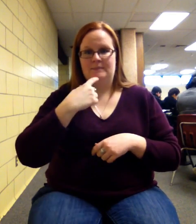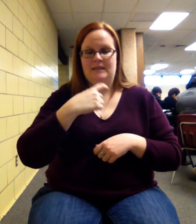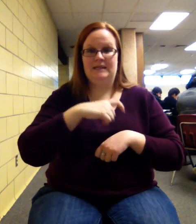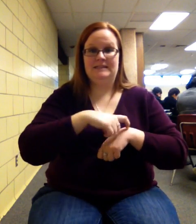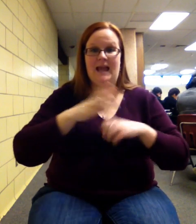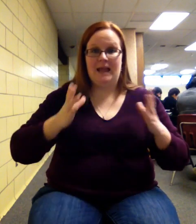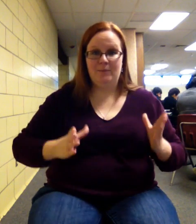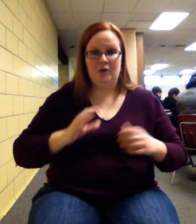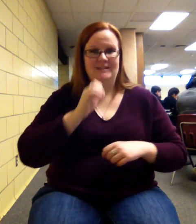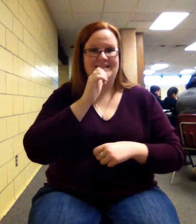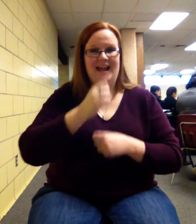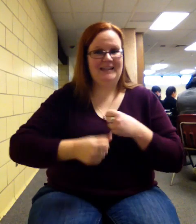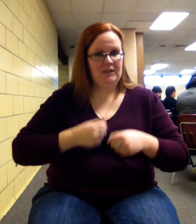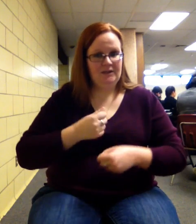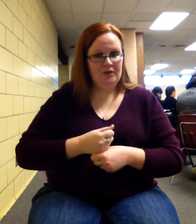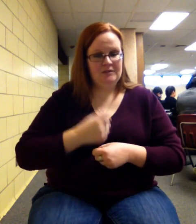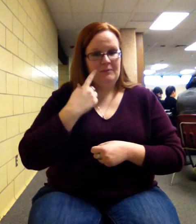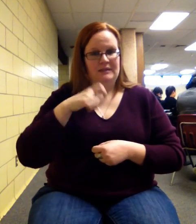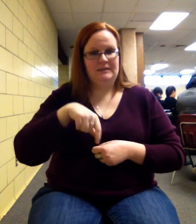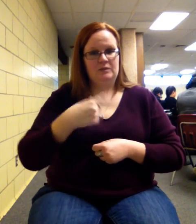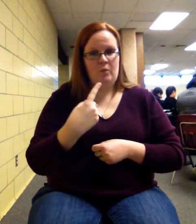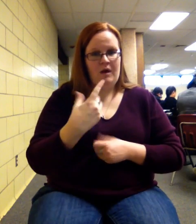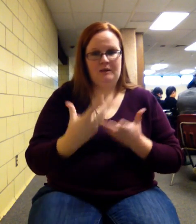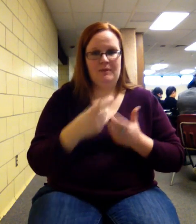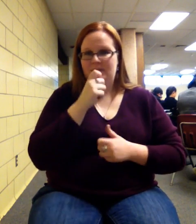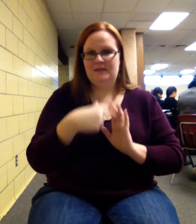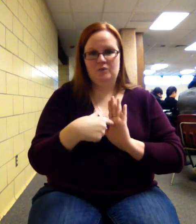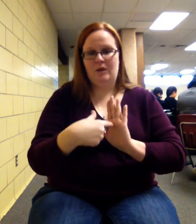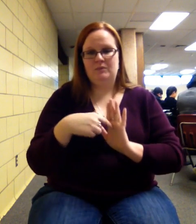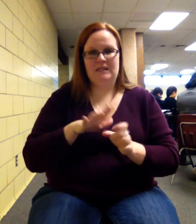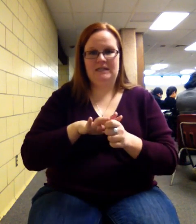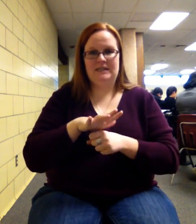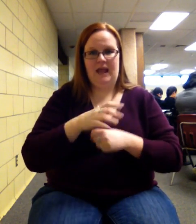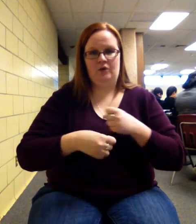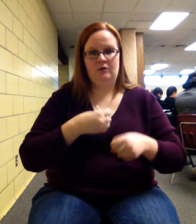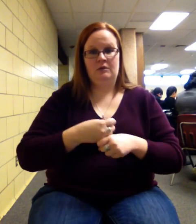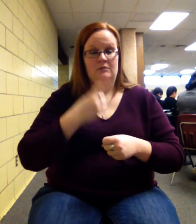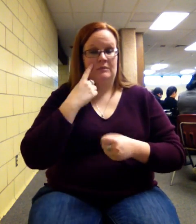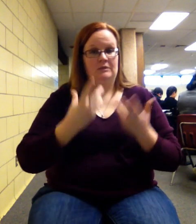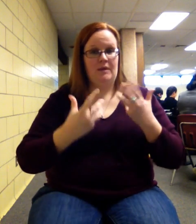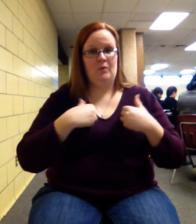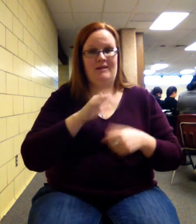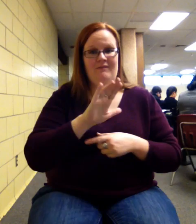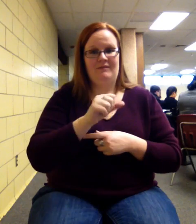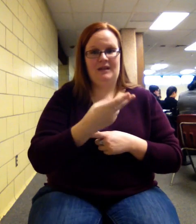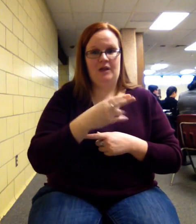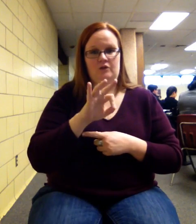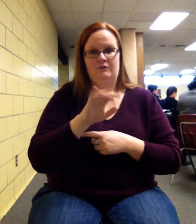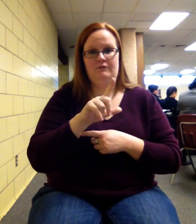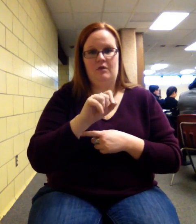years, because this 1 might not represent a whole year. Because maybe we're going to have cash flows that happen monthly, like if you go get a car